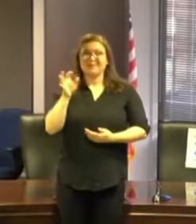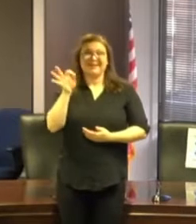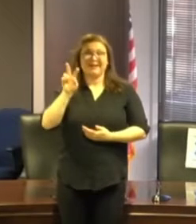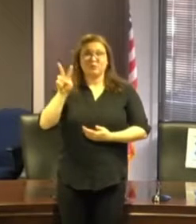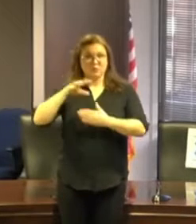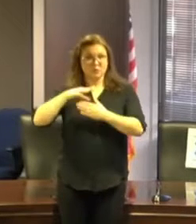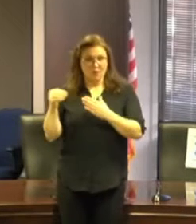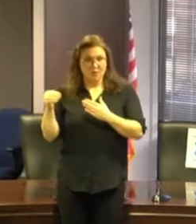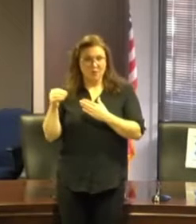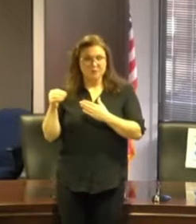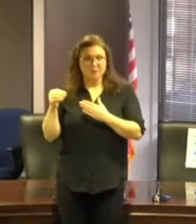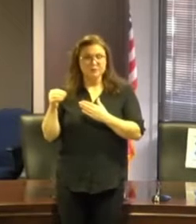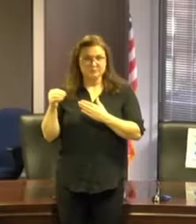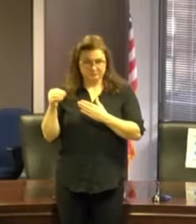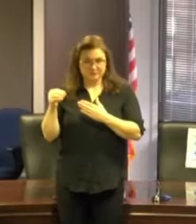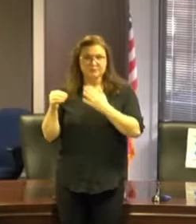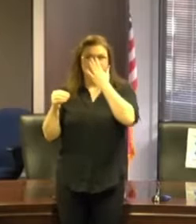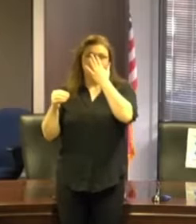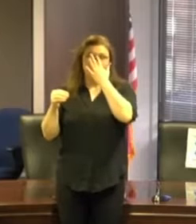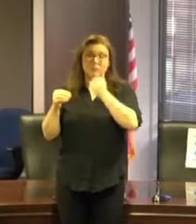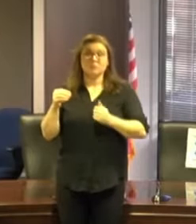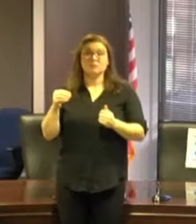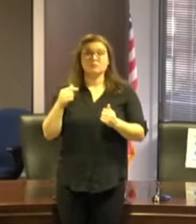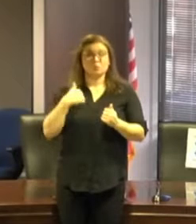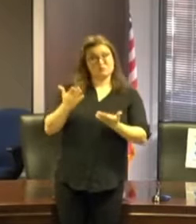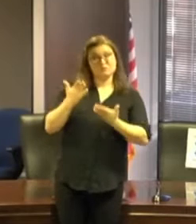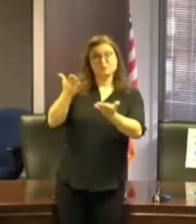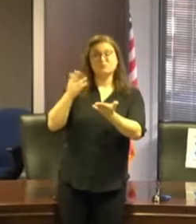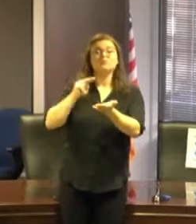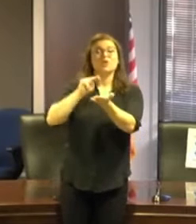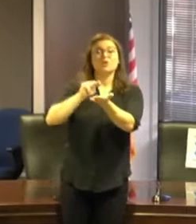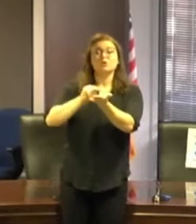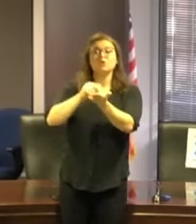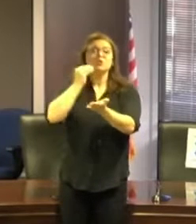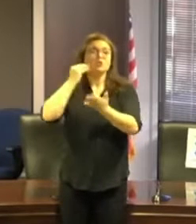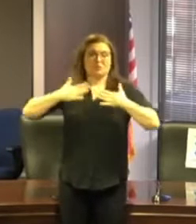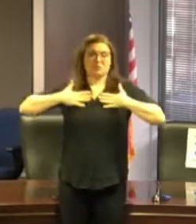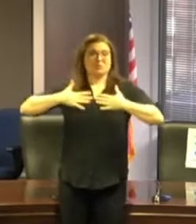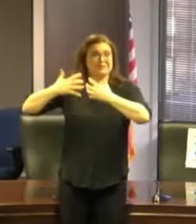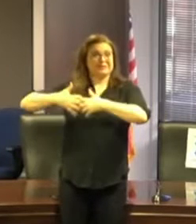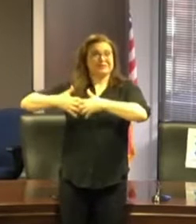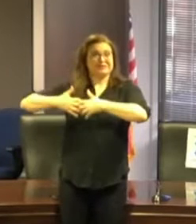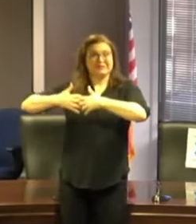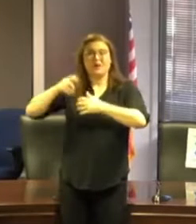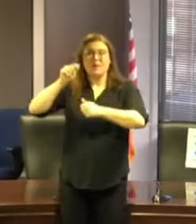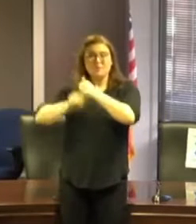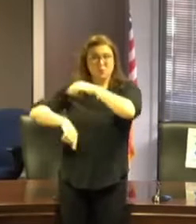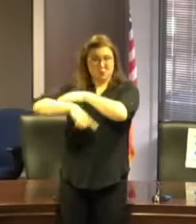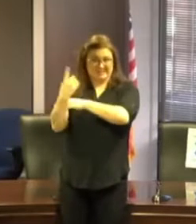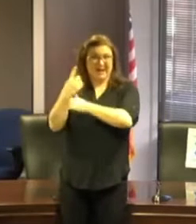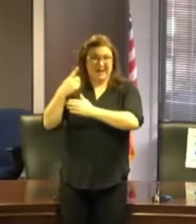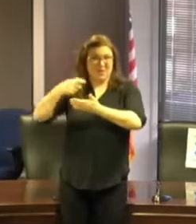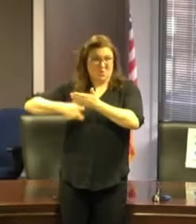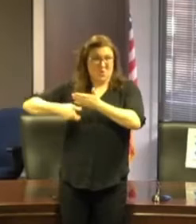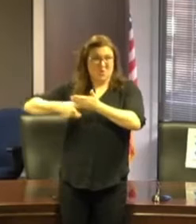$576,292. 100% increase to the nursing home mechanical ventilator per diem. The current nursing